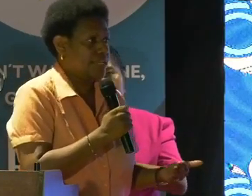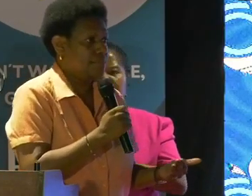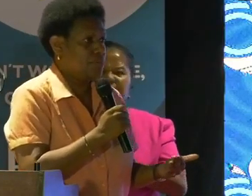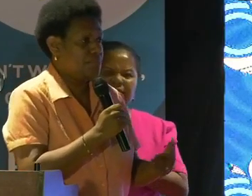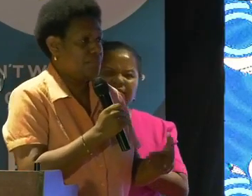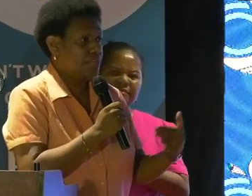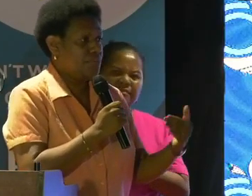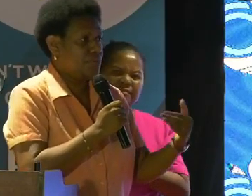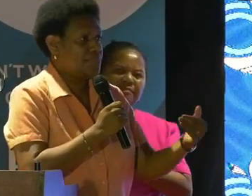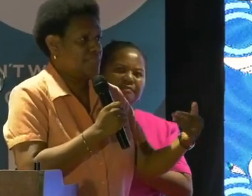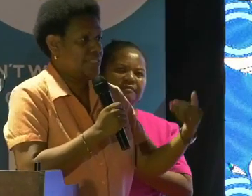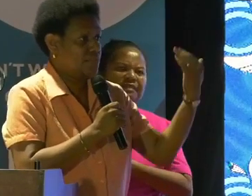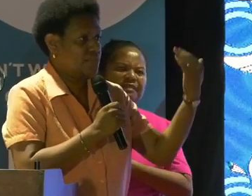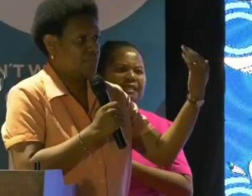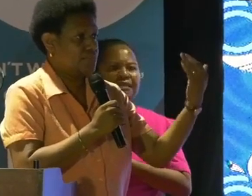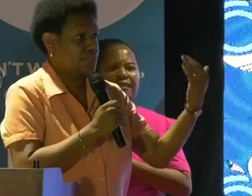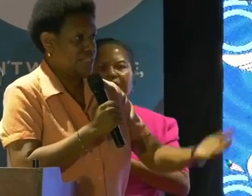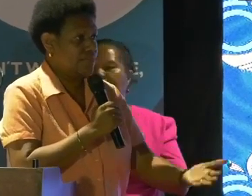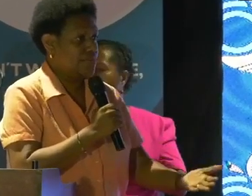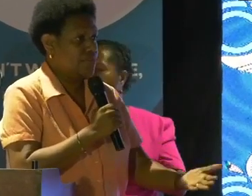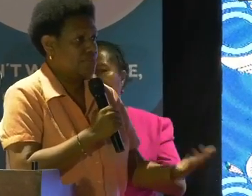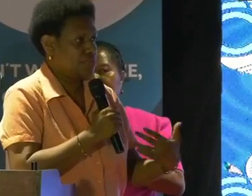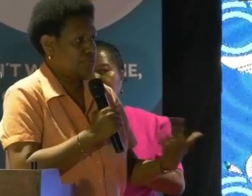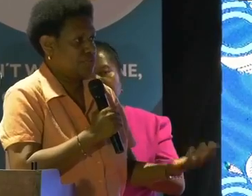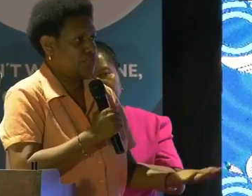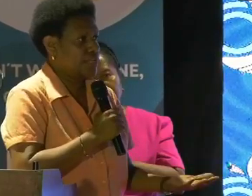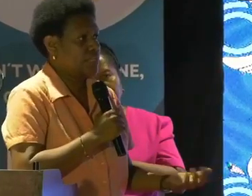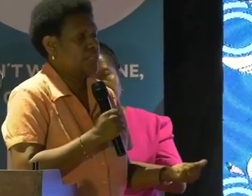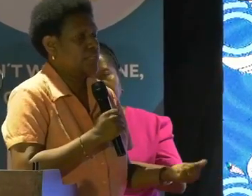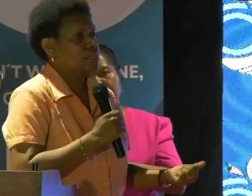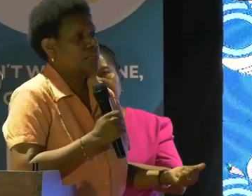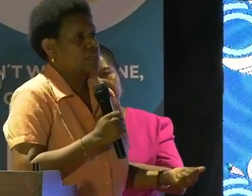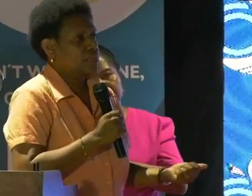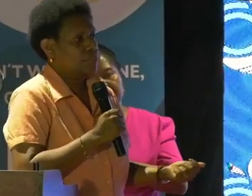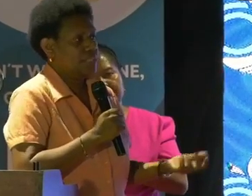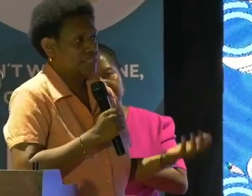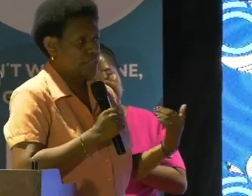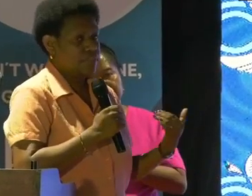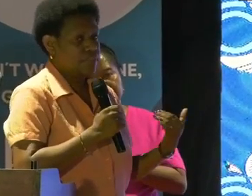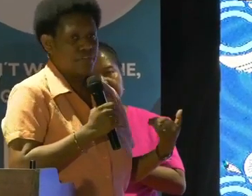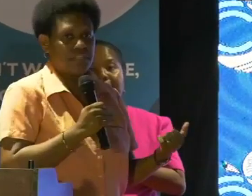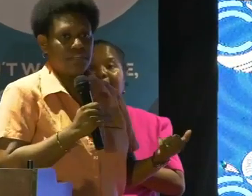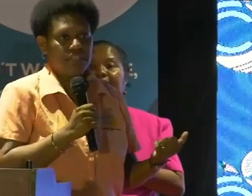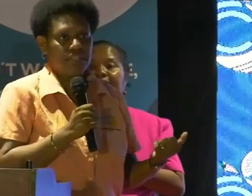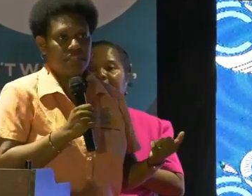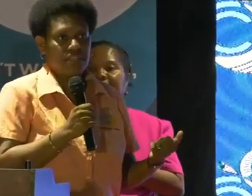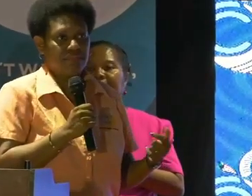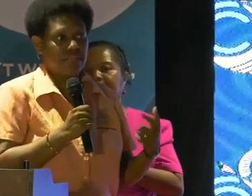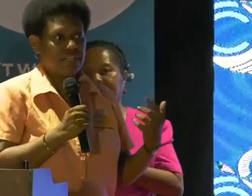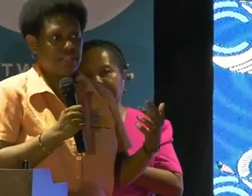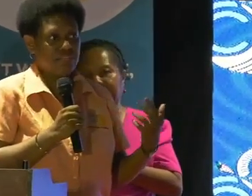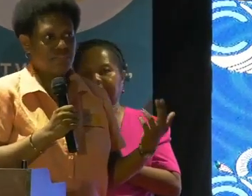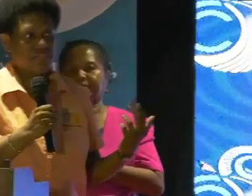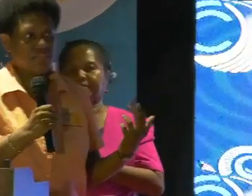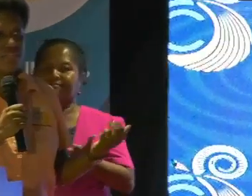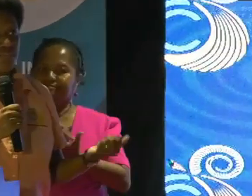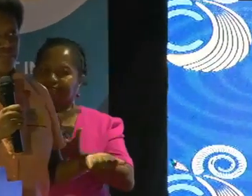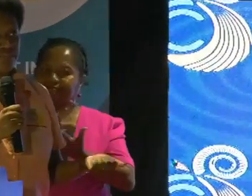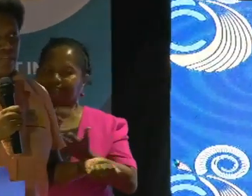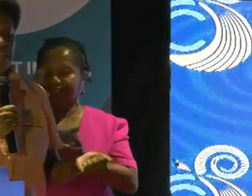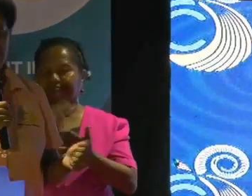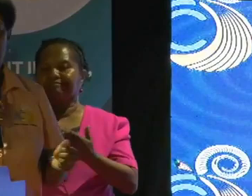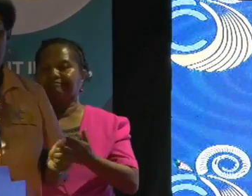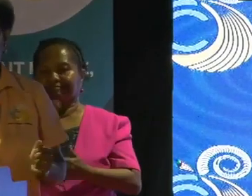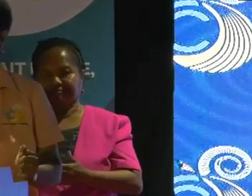blow back him blow me pla no come straight lo ting blow you me talk sorry. But thank you for interacting with us for the last 2 days